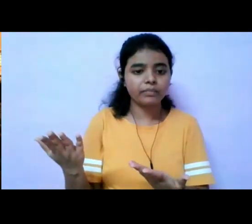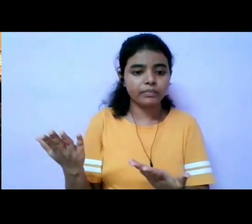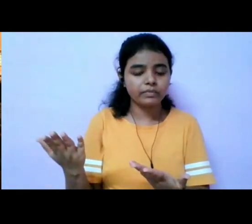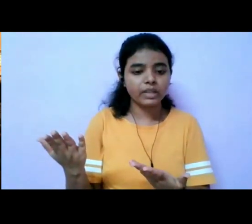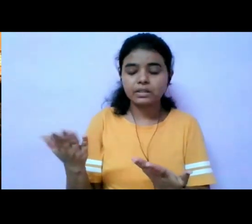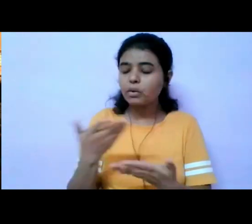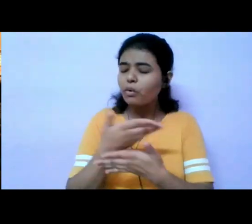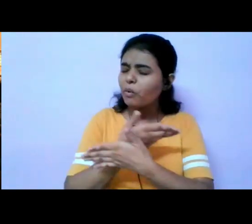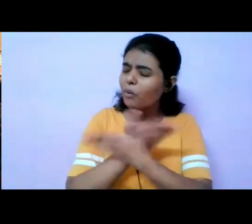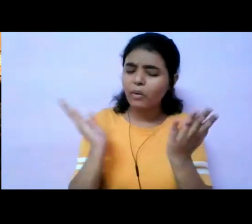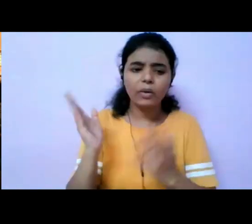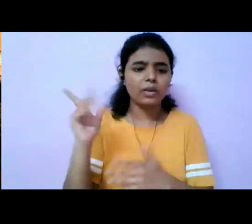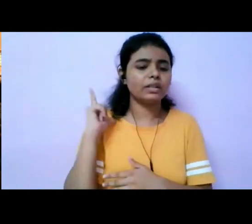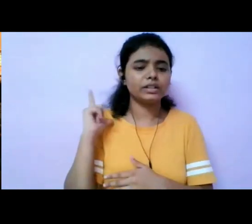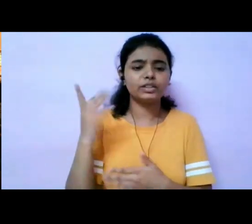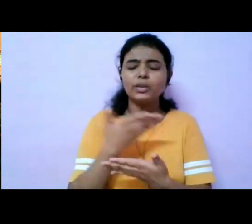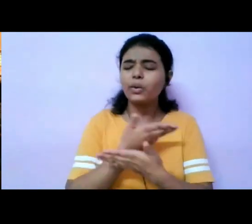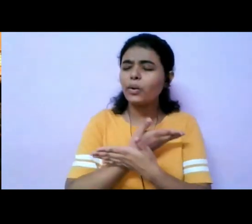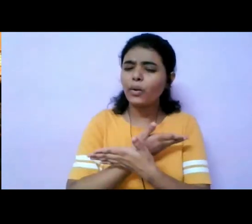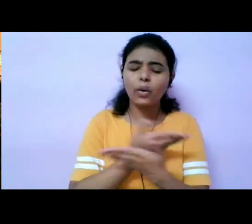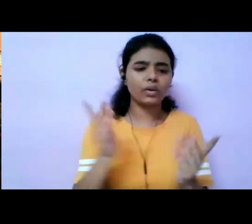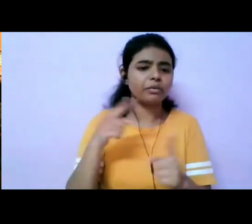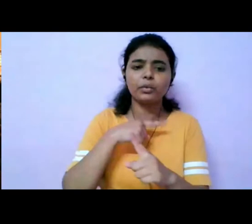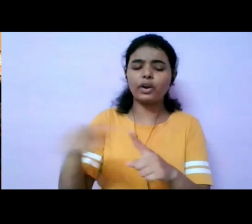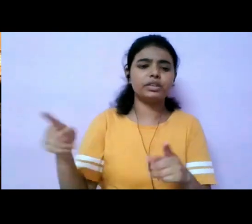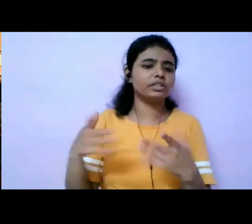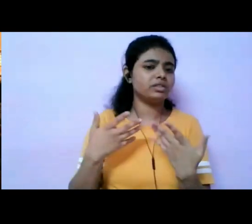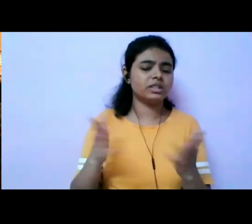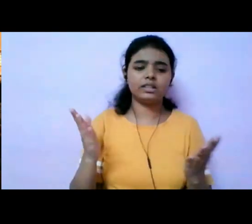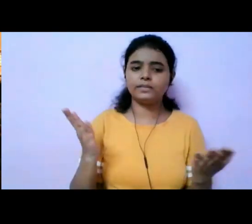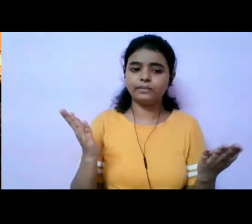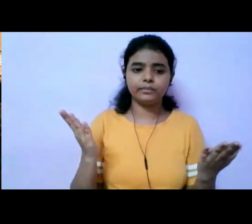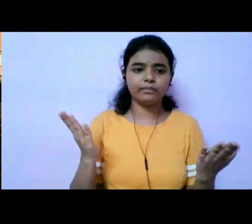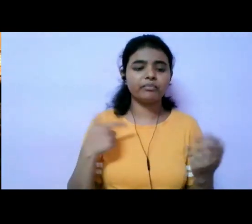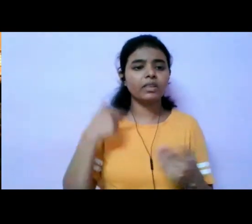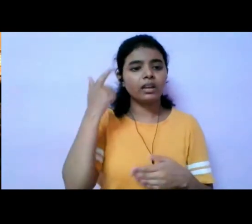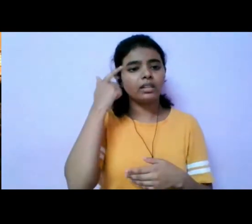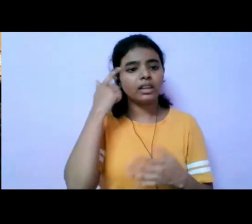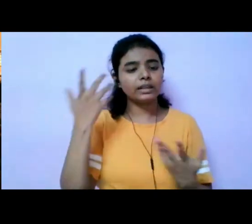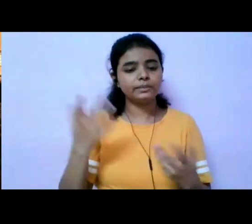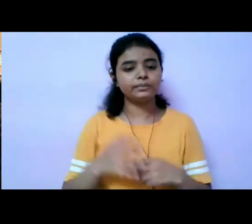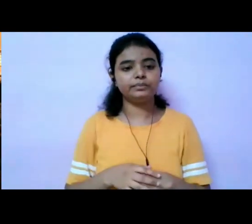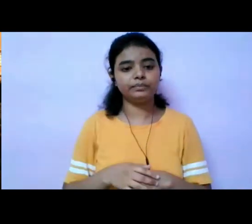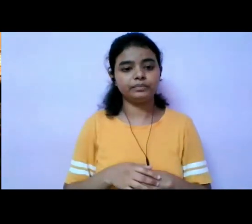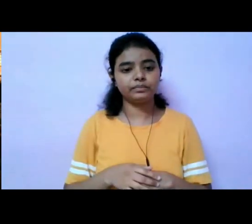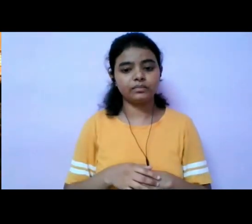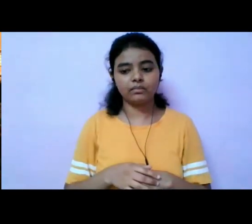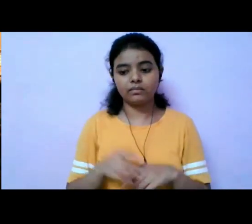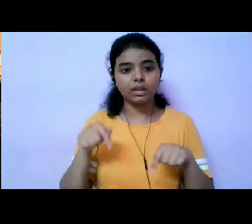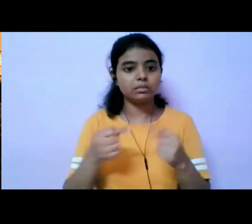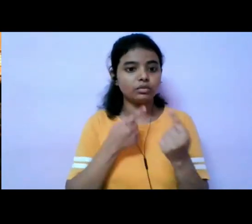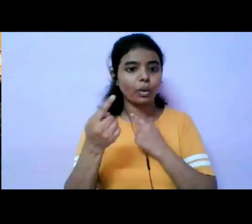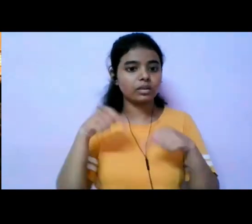the gods, and it goes against everything that I think we're talking about